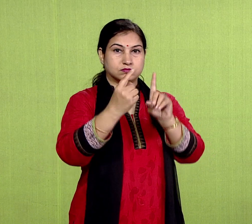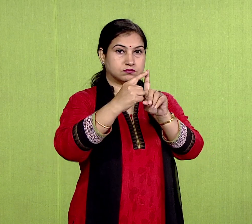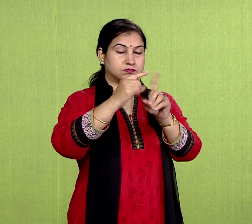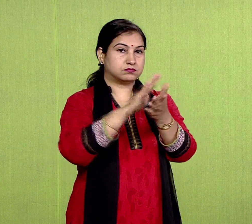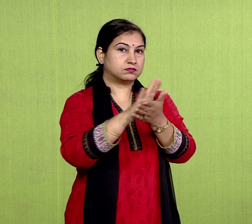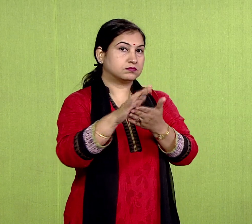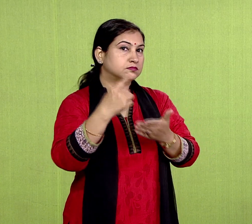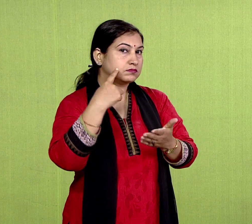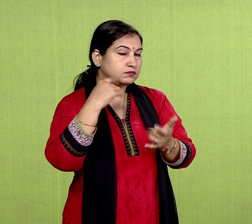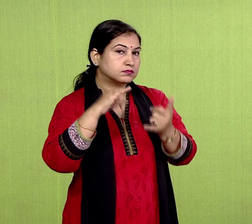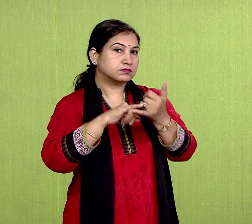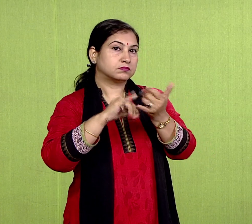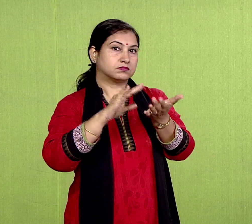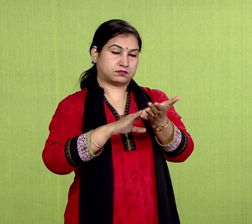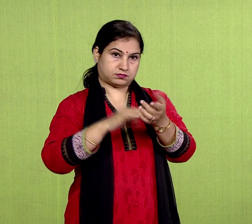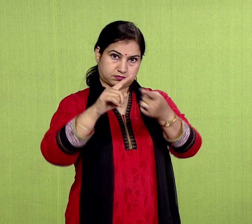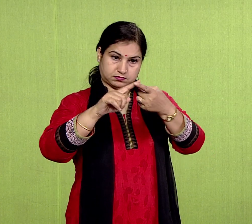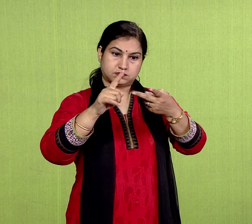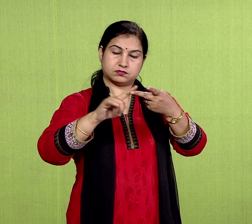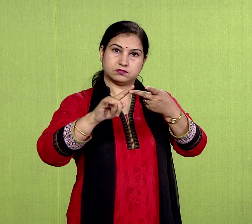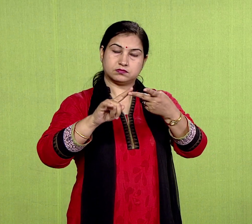and the second is Jainism.